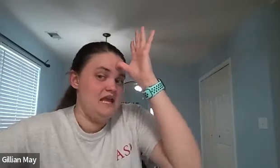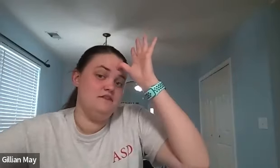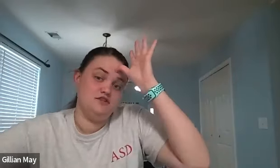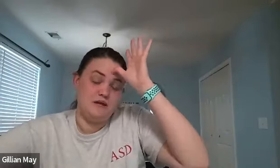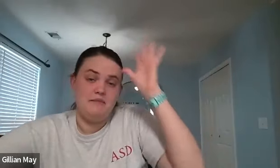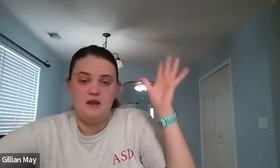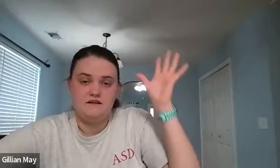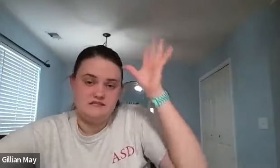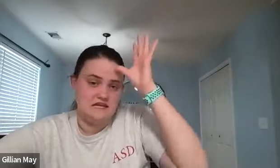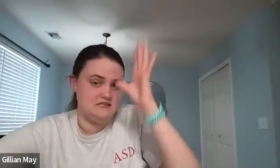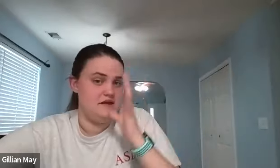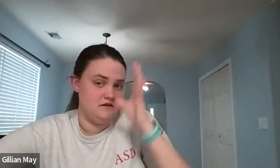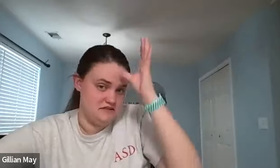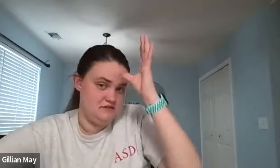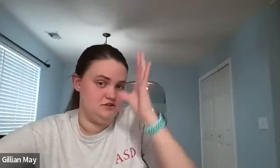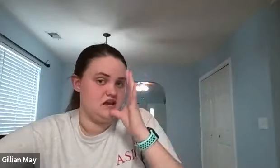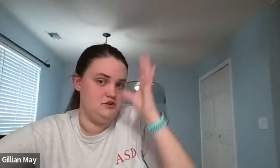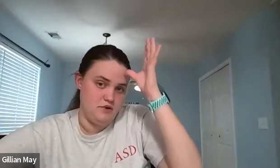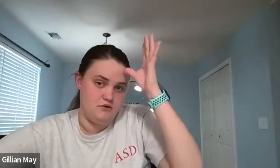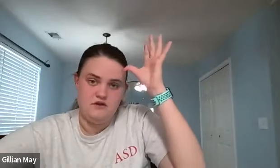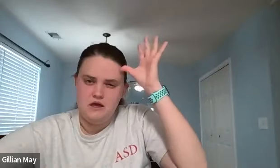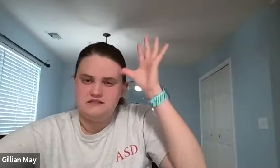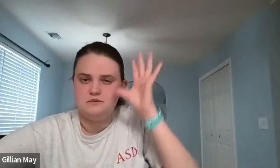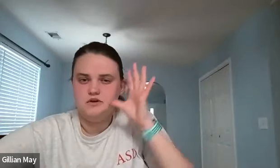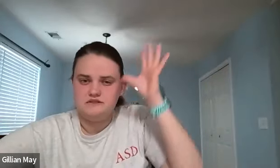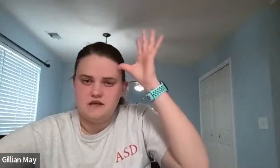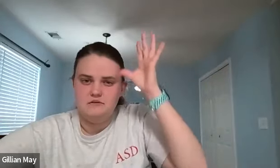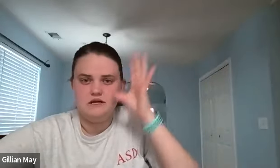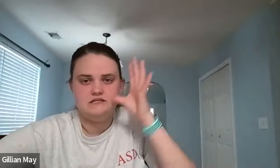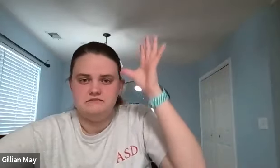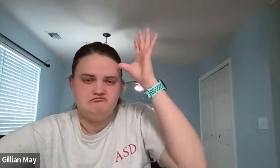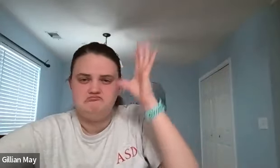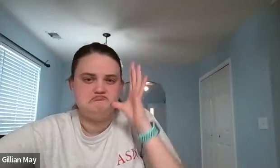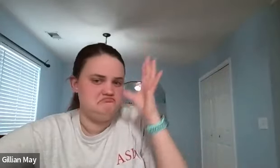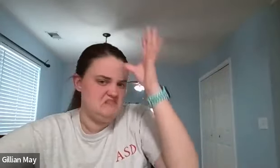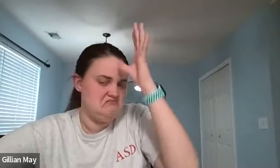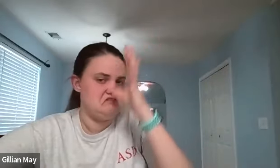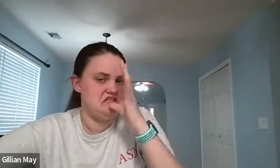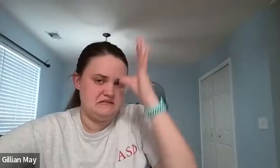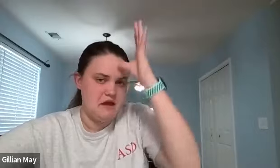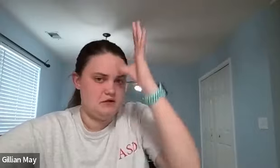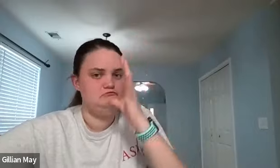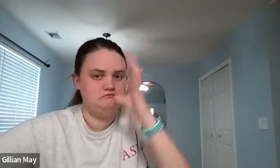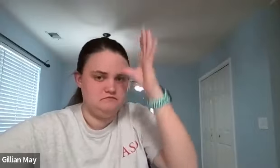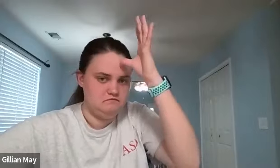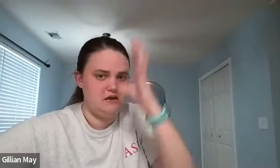If you're doing parents, it's parents. You just kind of do both. Some will go sideways. It really doesn't matter.